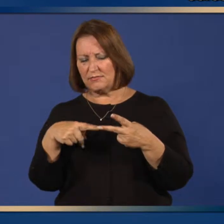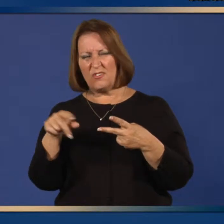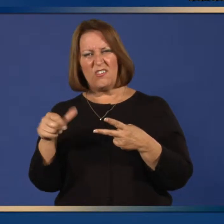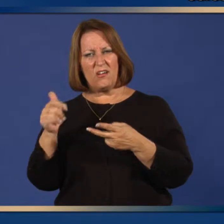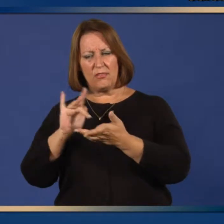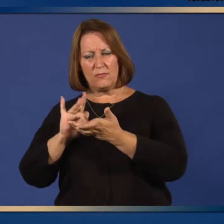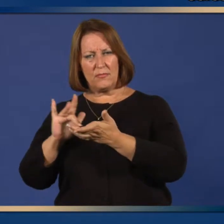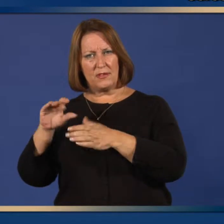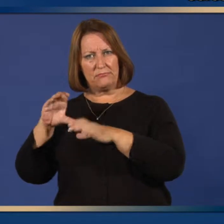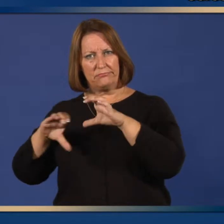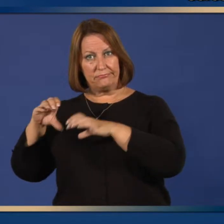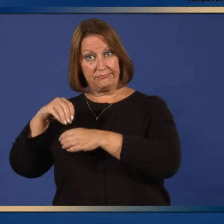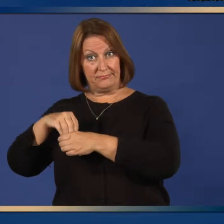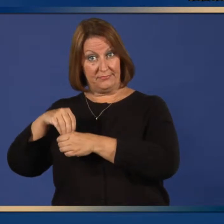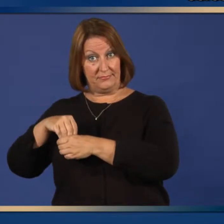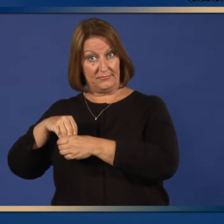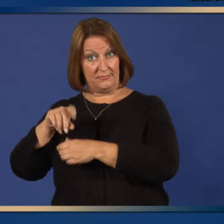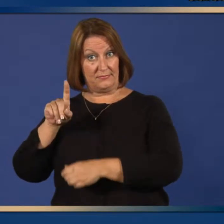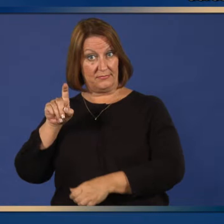of the vaccine?